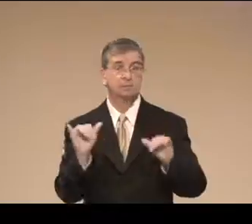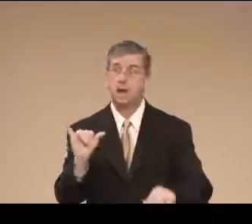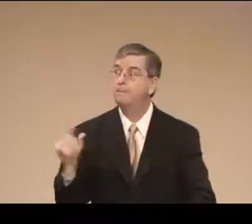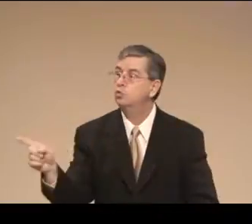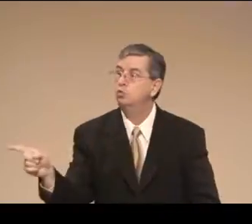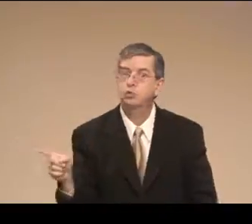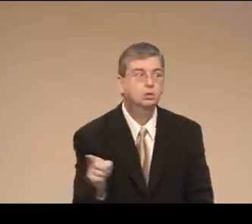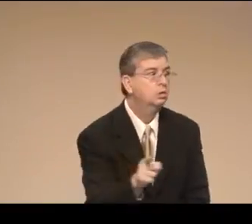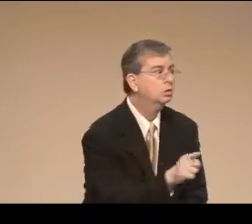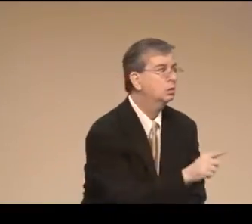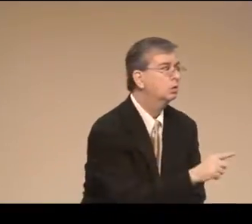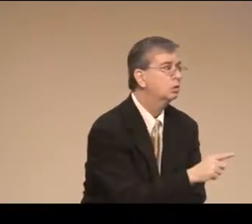us?